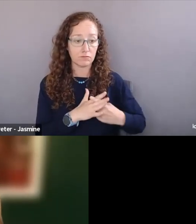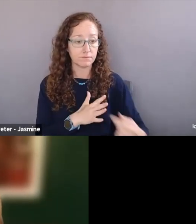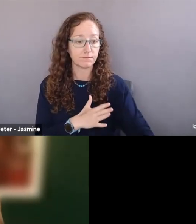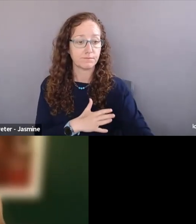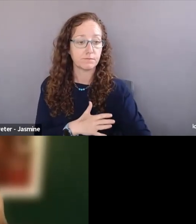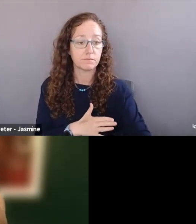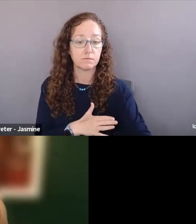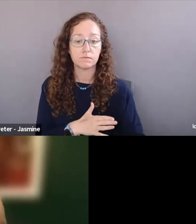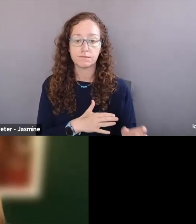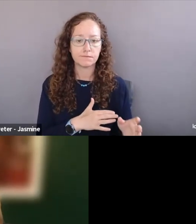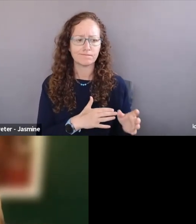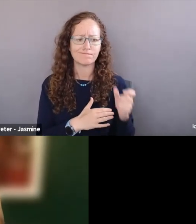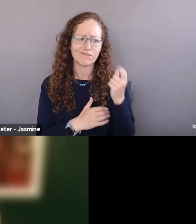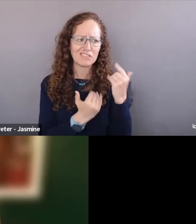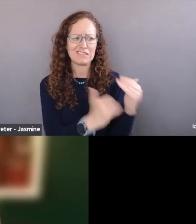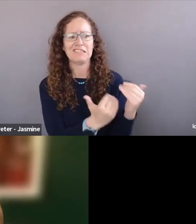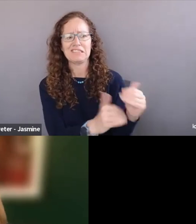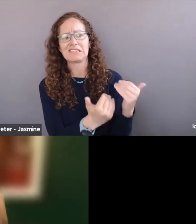it wasn't bound by all this